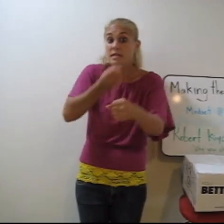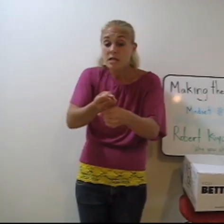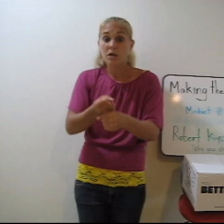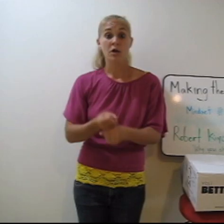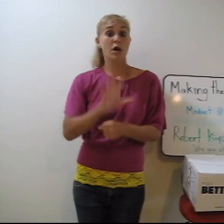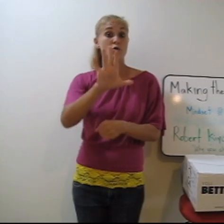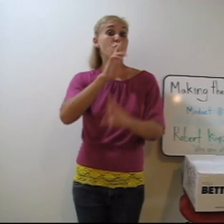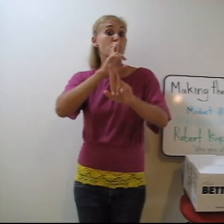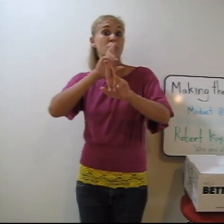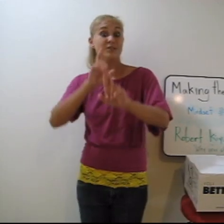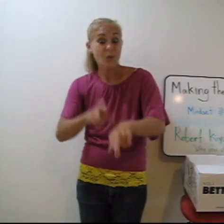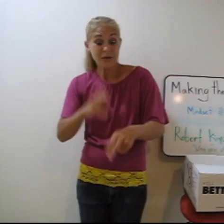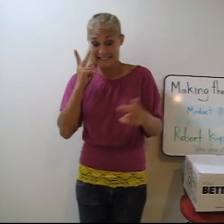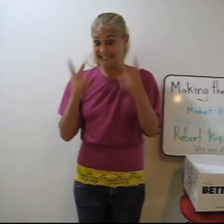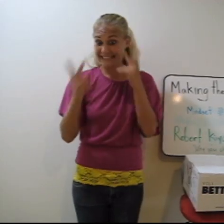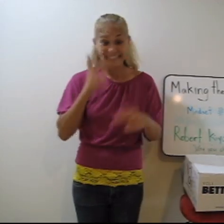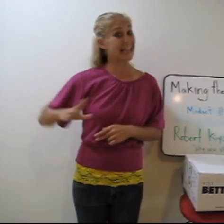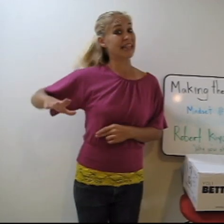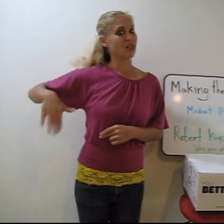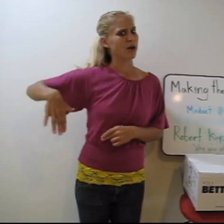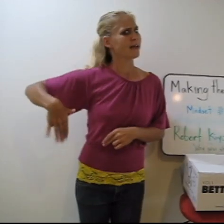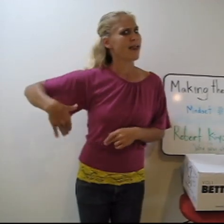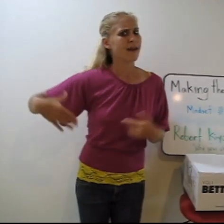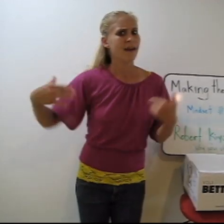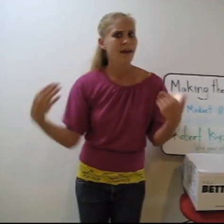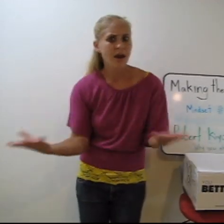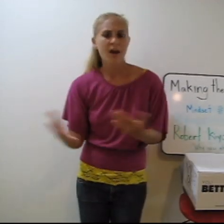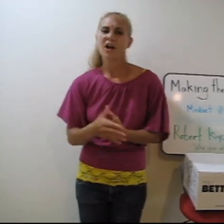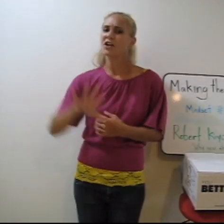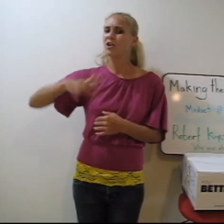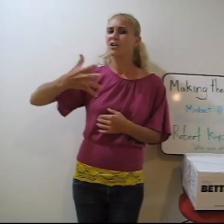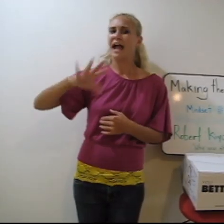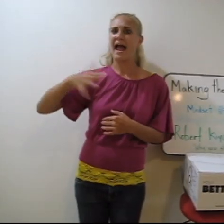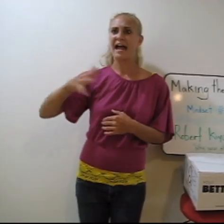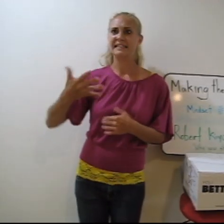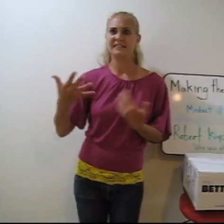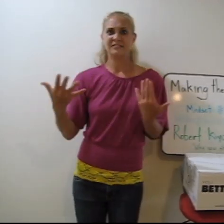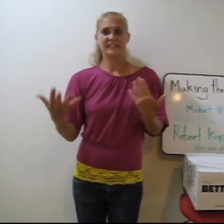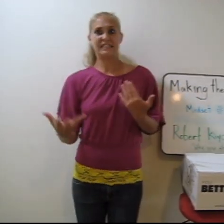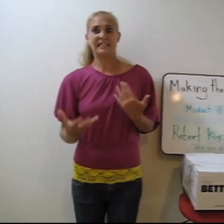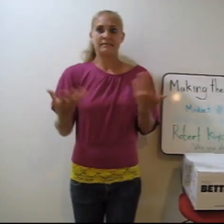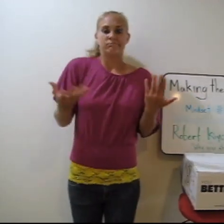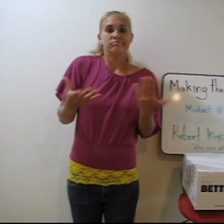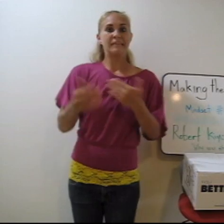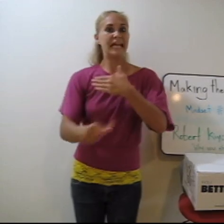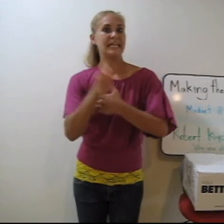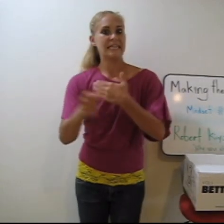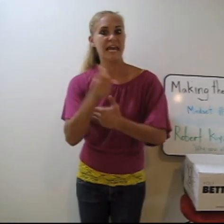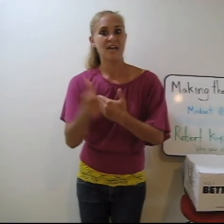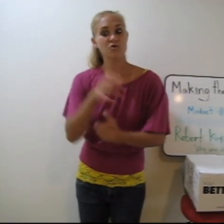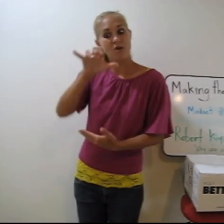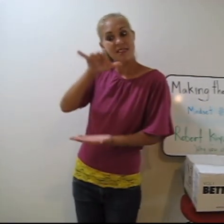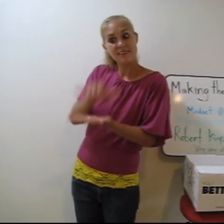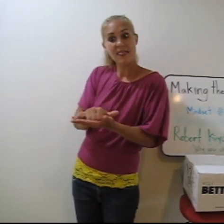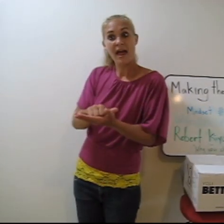aren't necessarily visible yet, you are a bit vulnerable and this landmine can really catch you off balance.